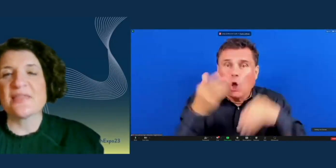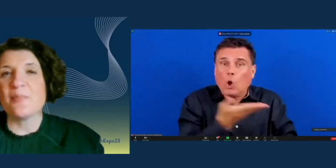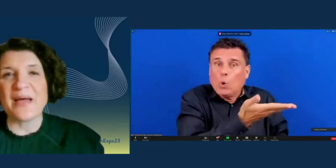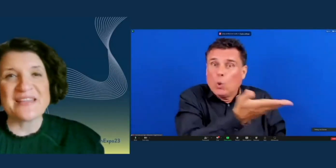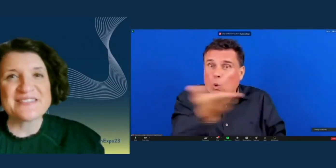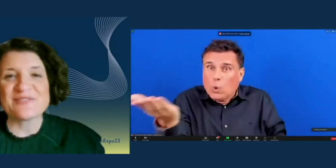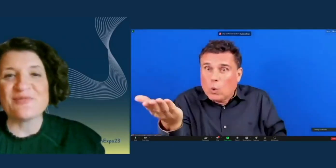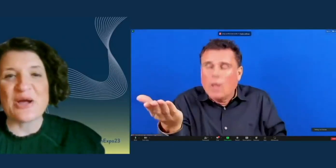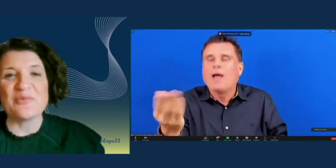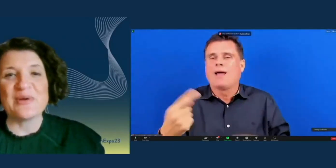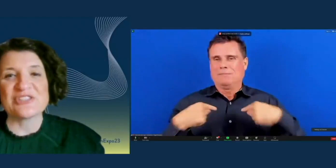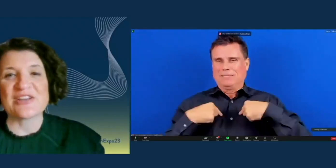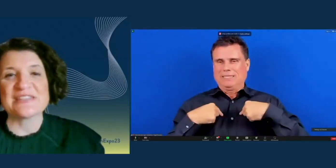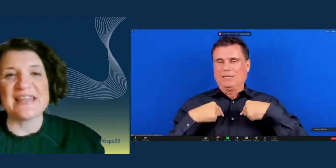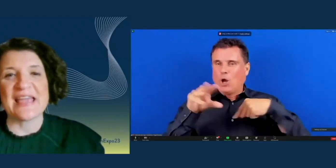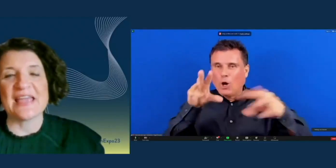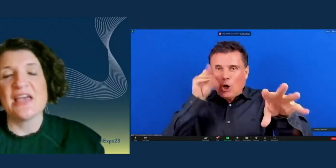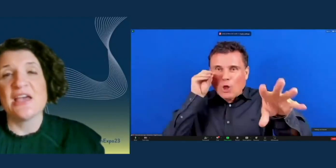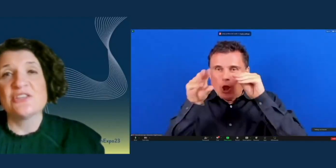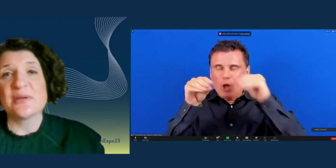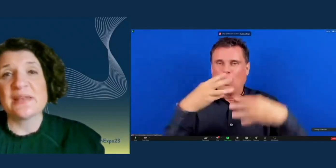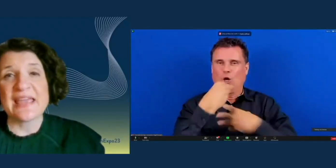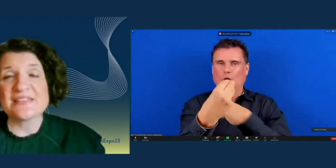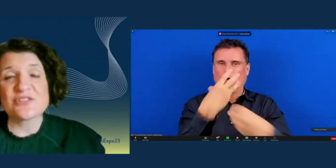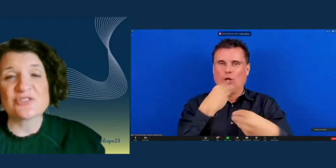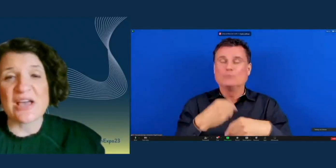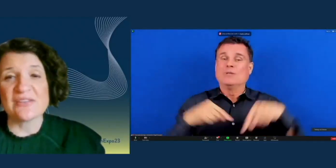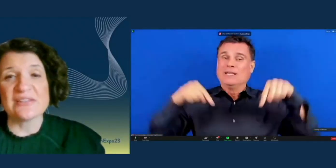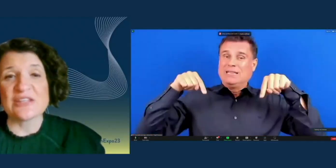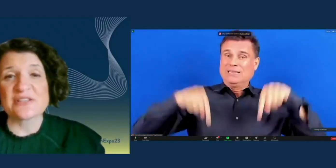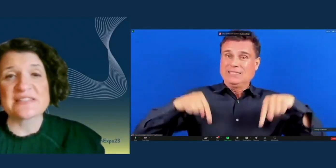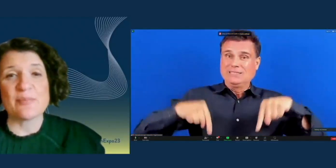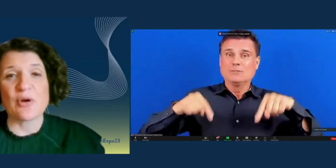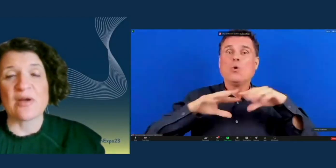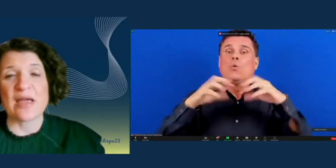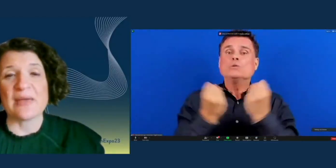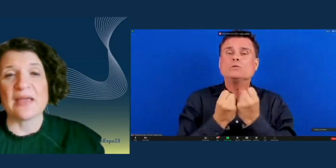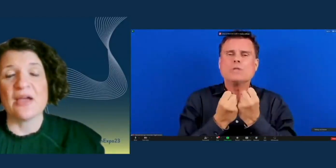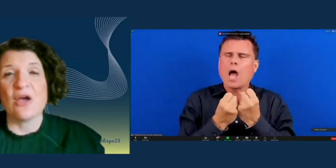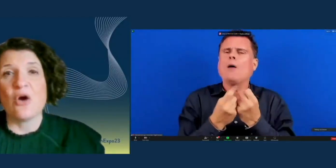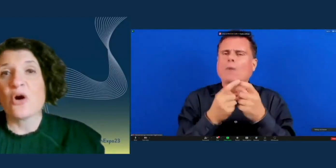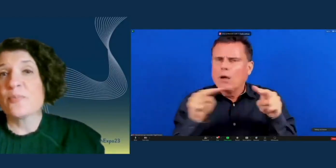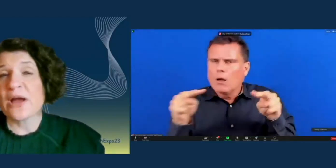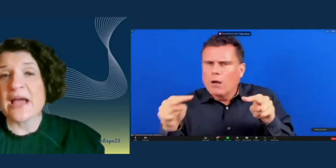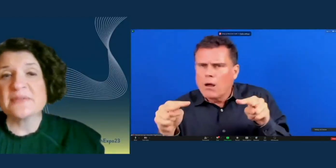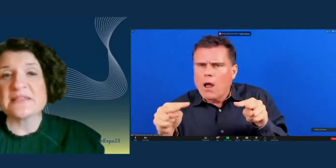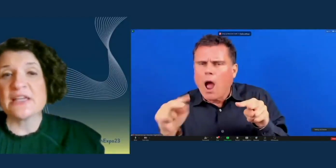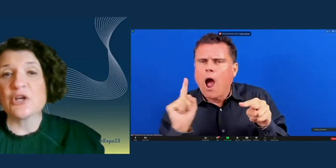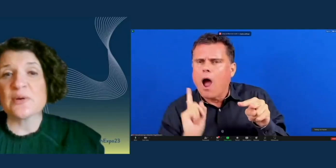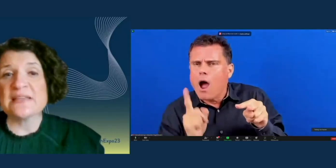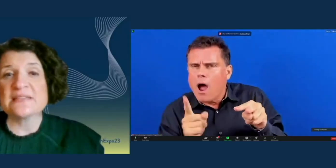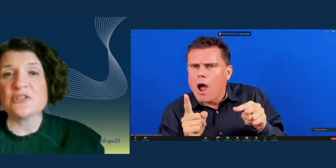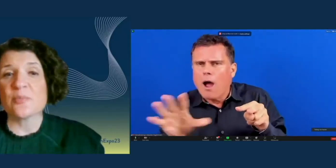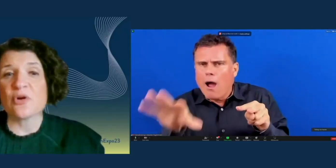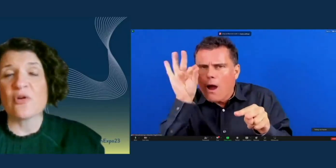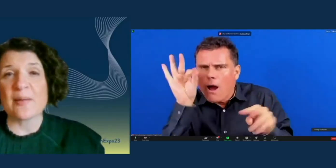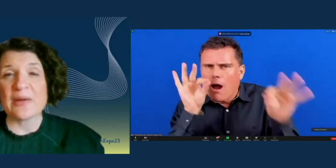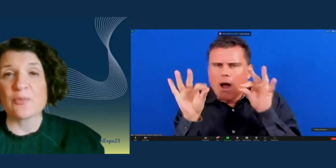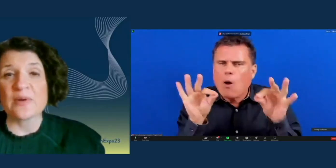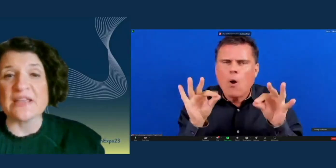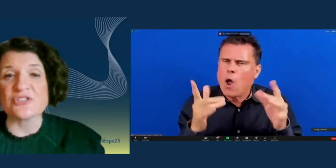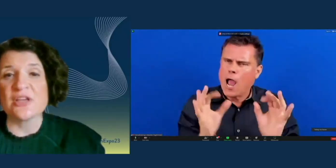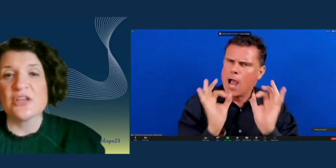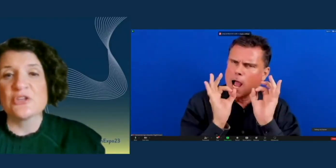take the best of what we share today to enhance your child literacy programming, or perhaps increase your